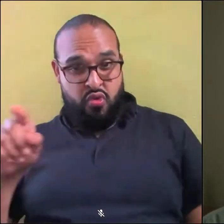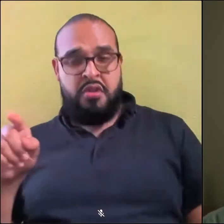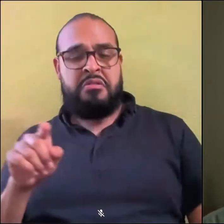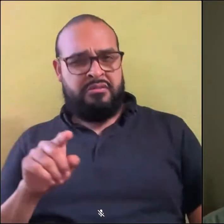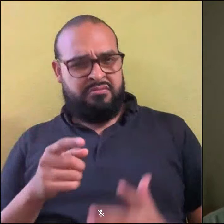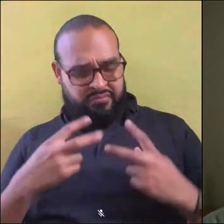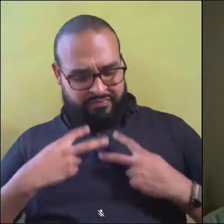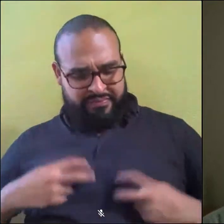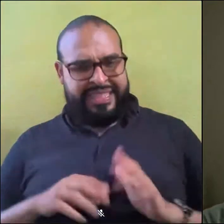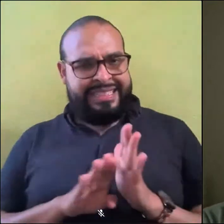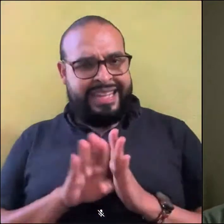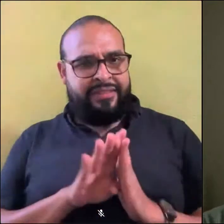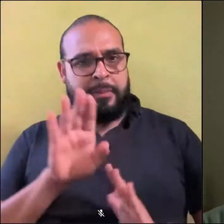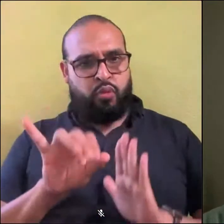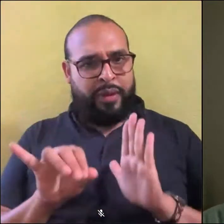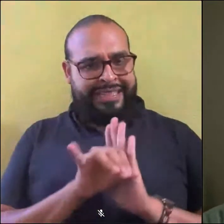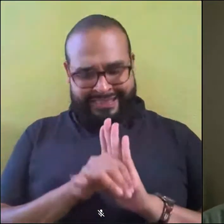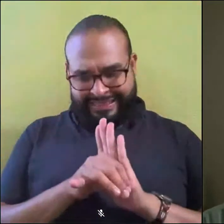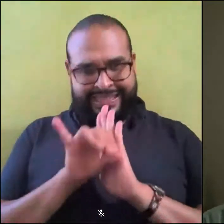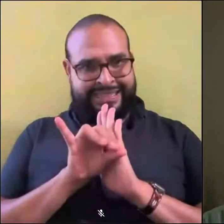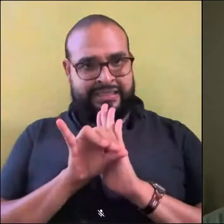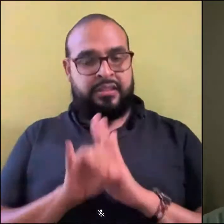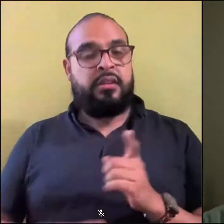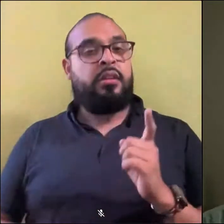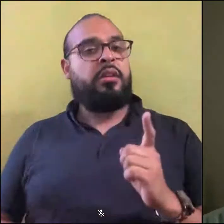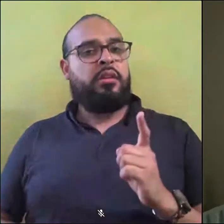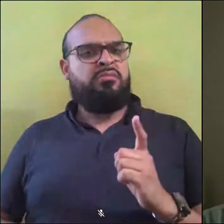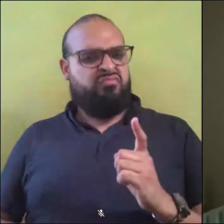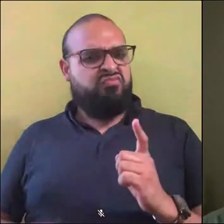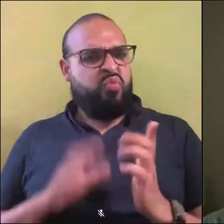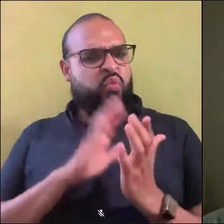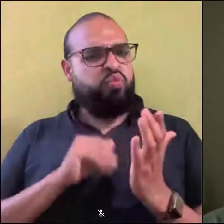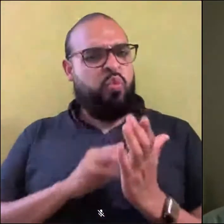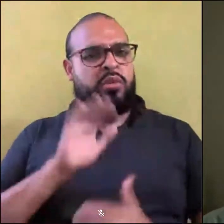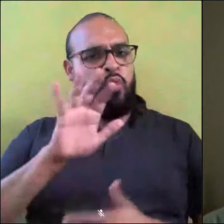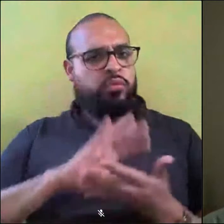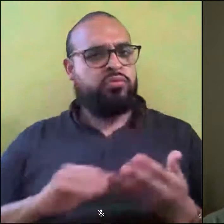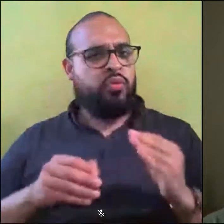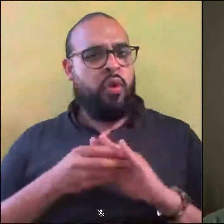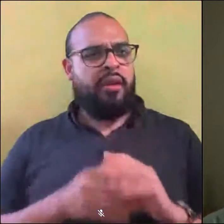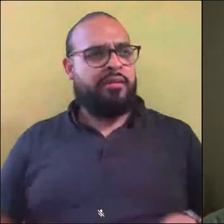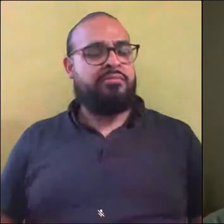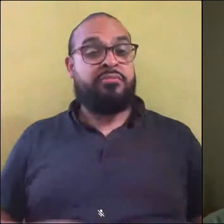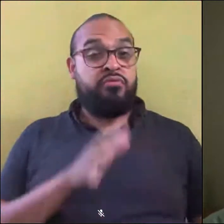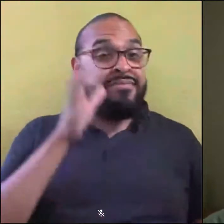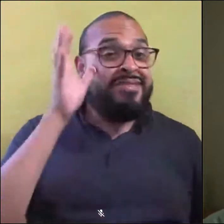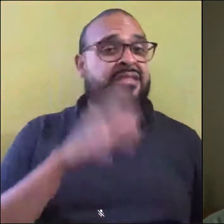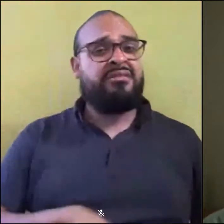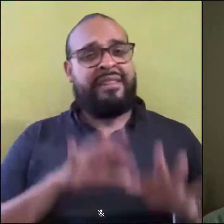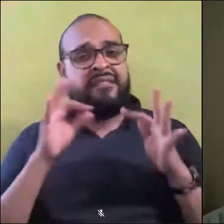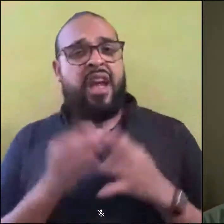story. Talk to your parents, your grandparents, your uncles, your aunts, your cousins, your brothers, your